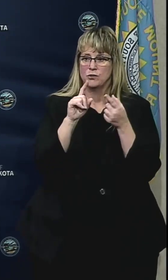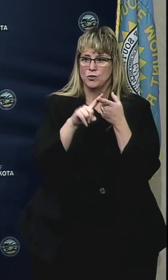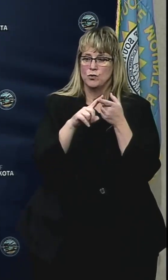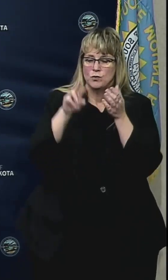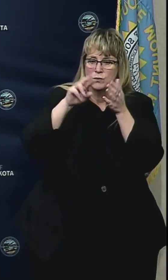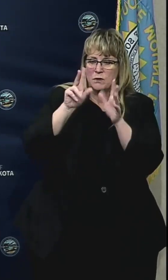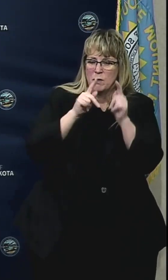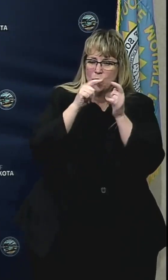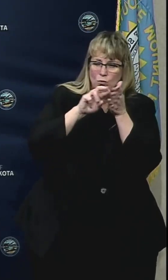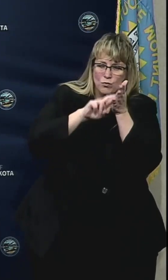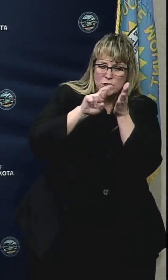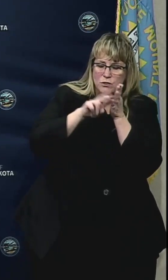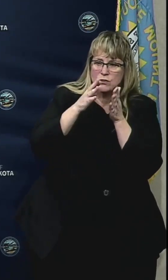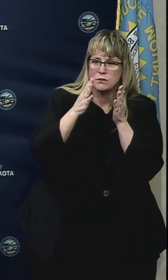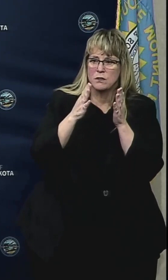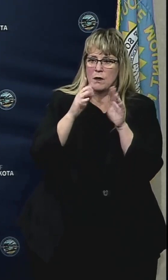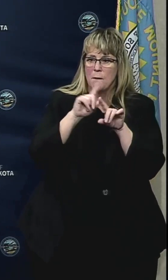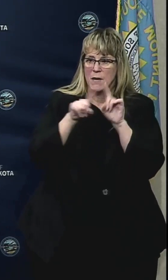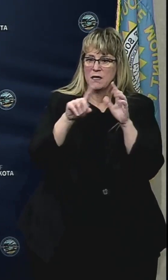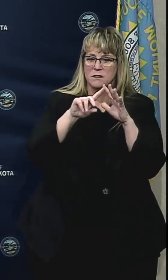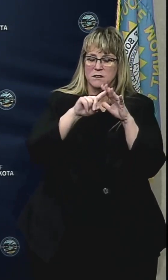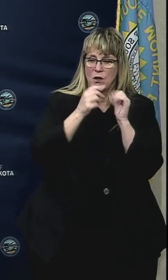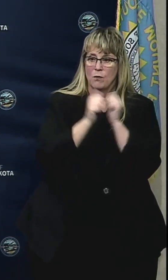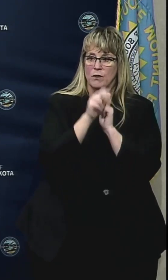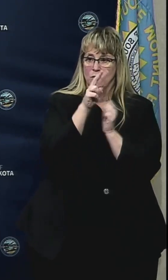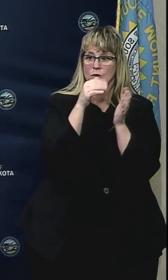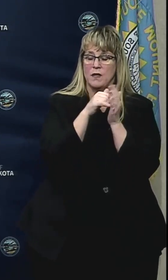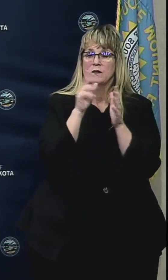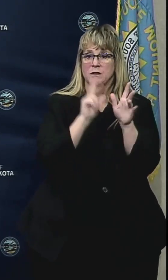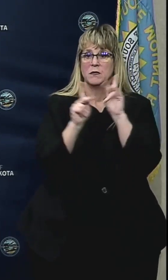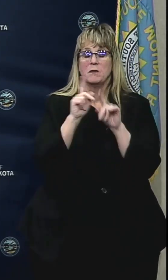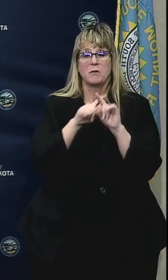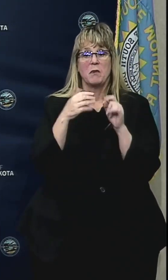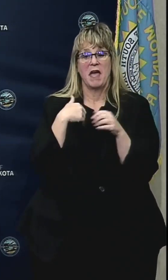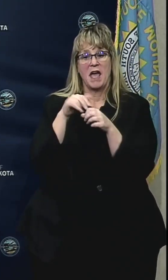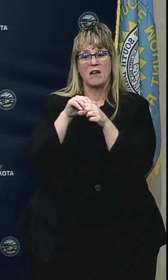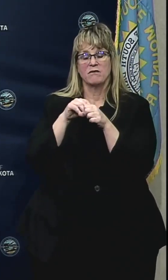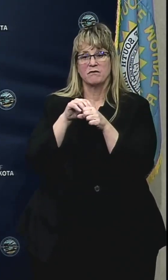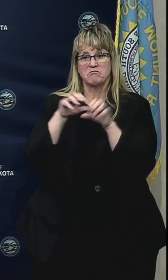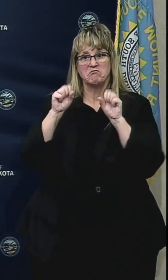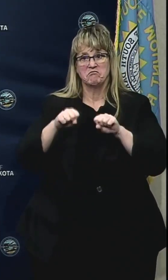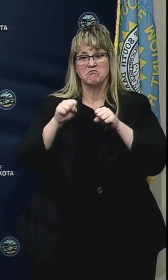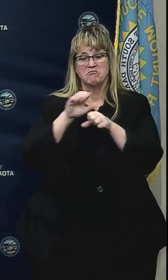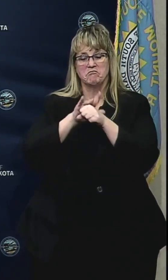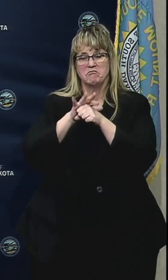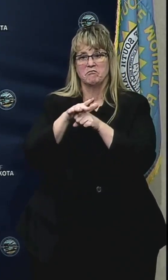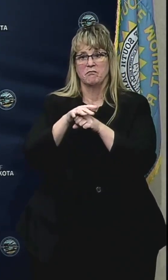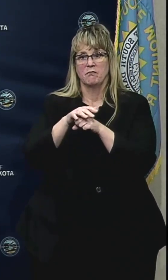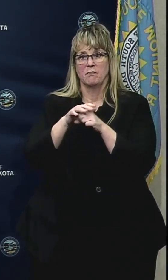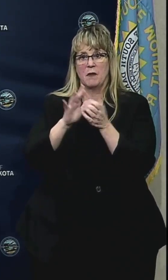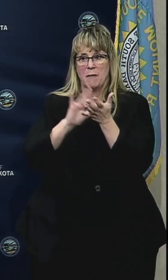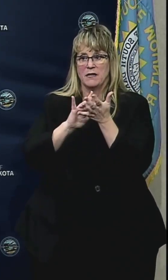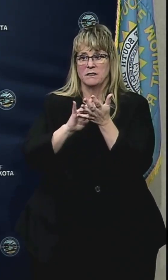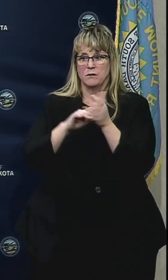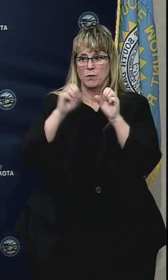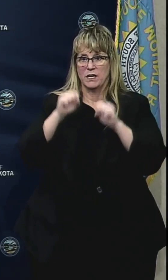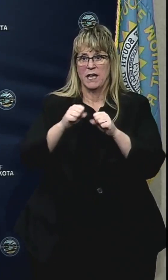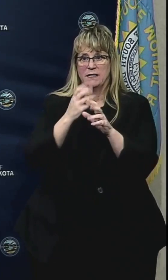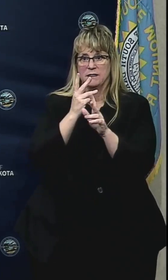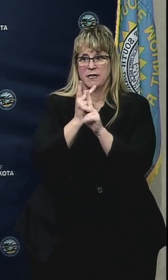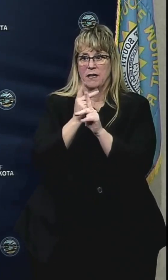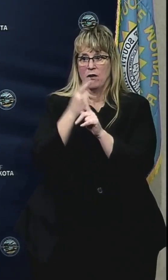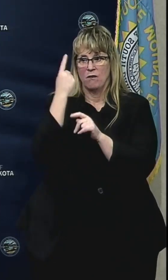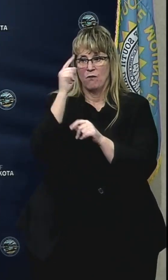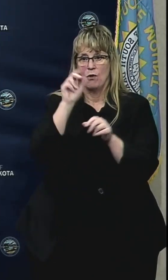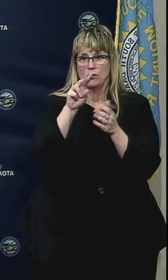how that's going, but it'll initially start with 2,000 people, but we do have enough therapeutics in place that we could treat up to 100,000 people in the